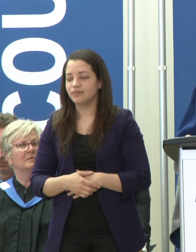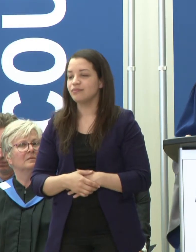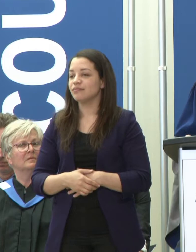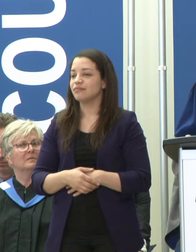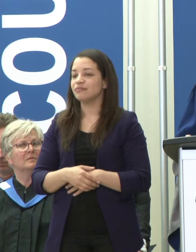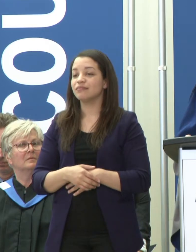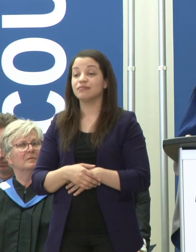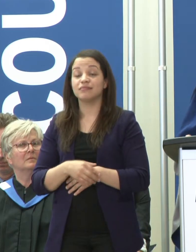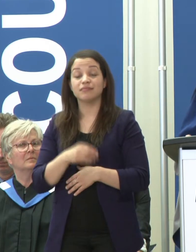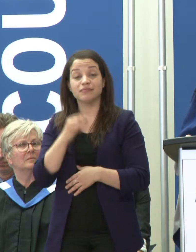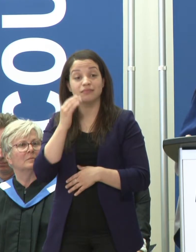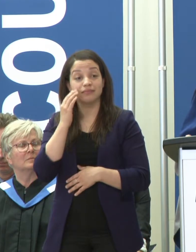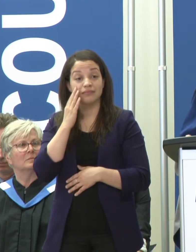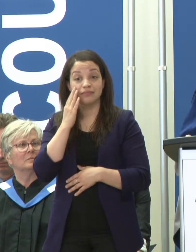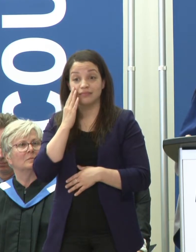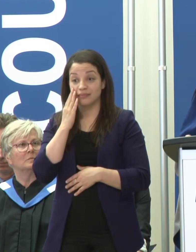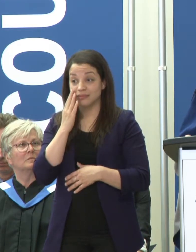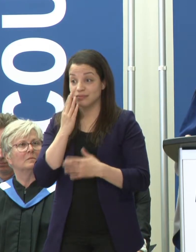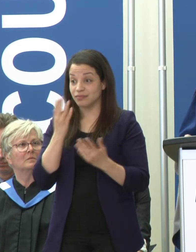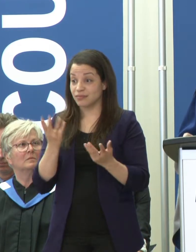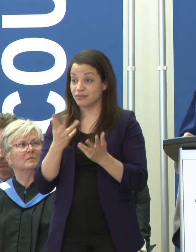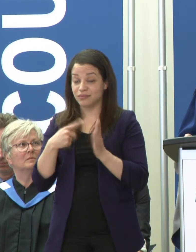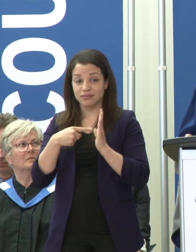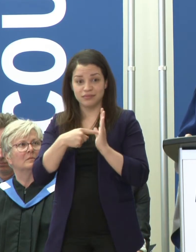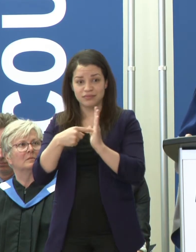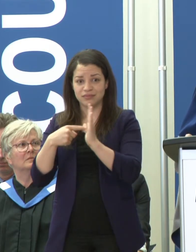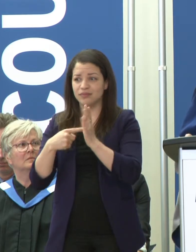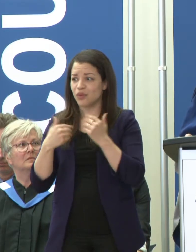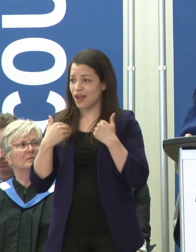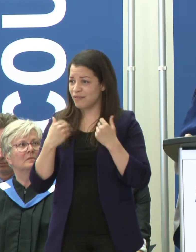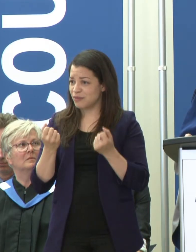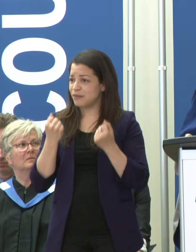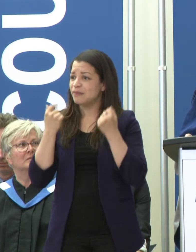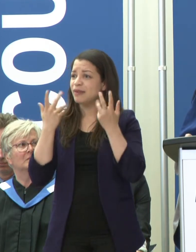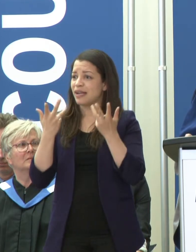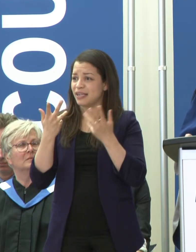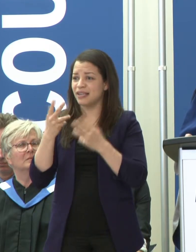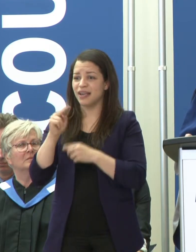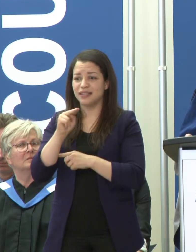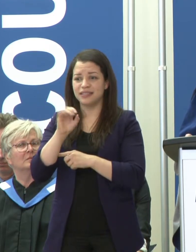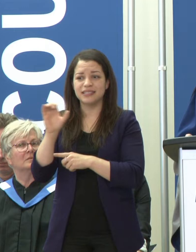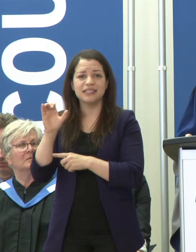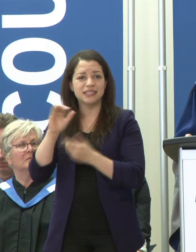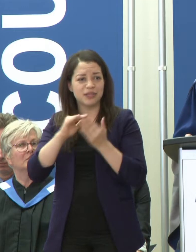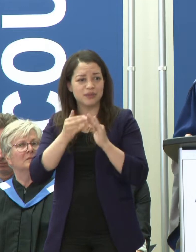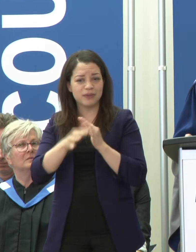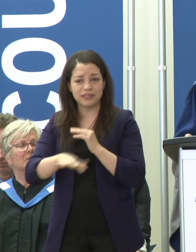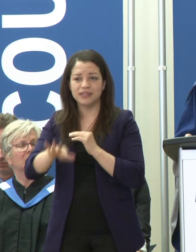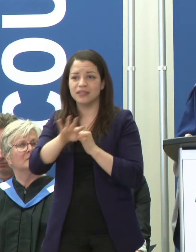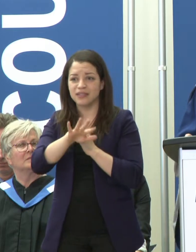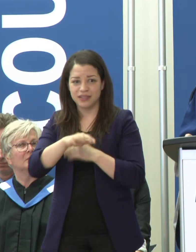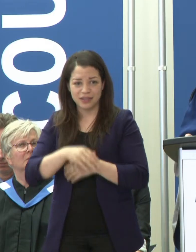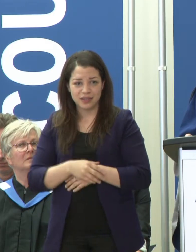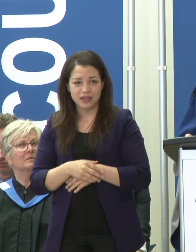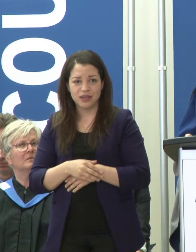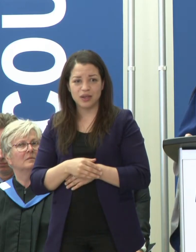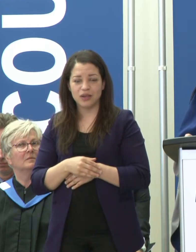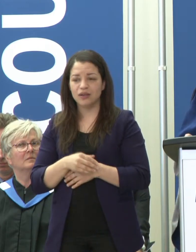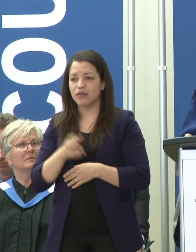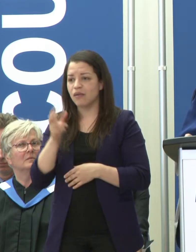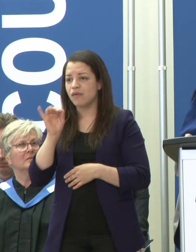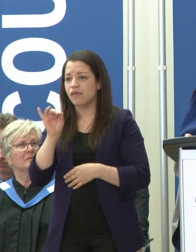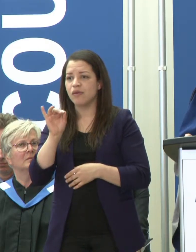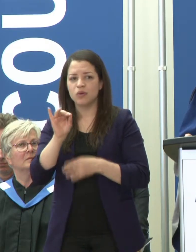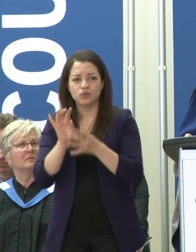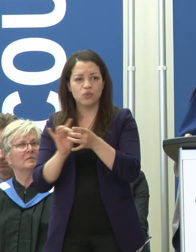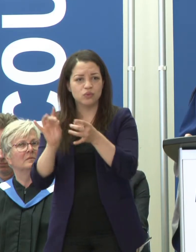very long to find examples of this in our local NSCC community. There are many stories of students